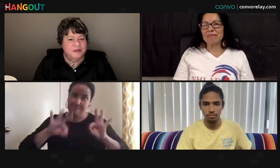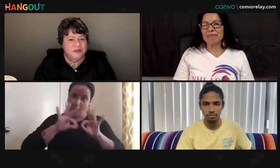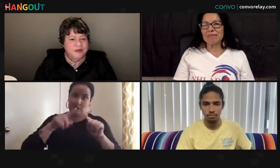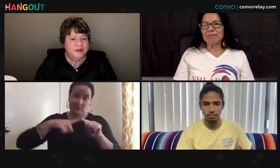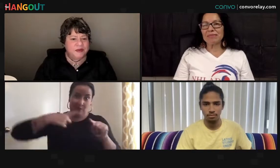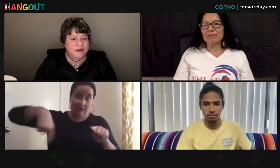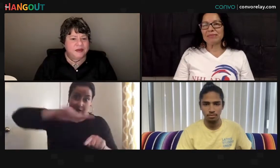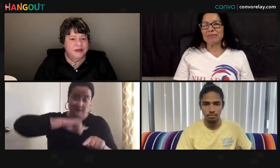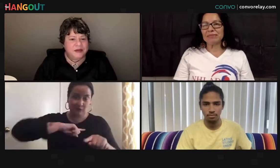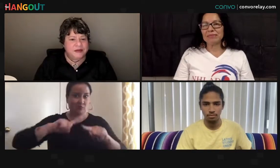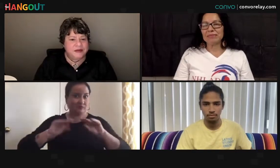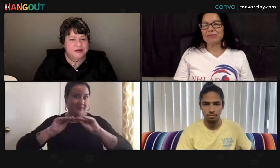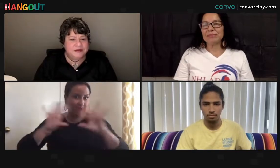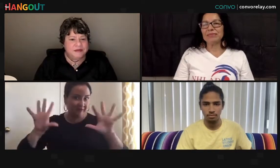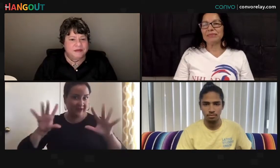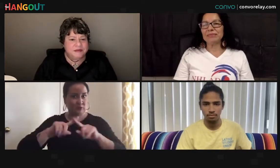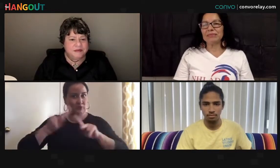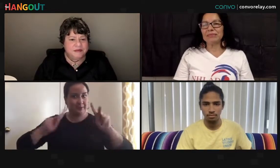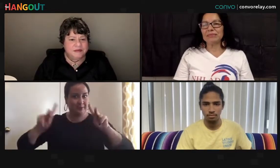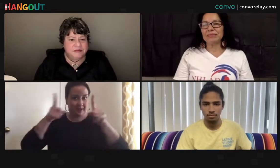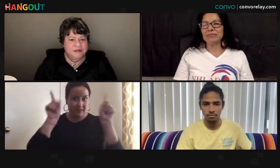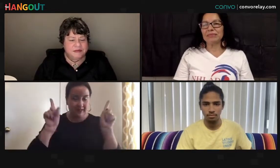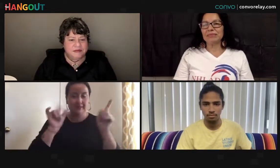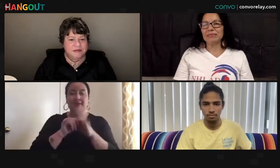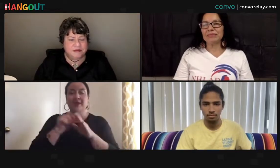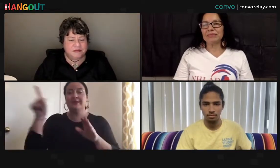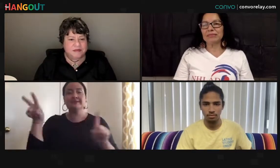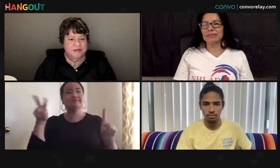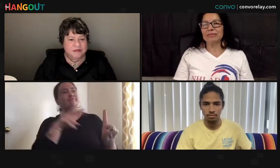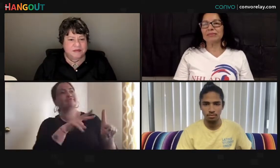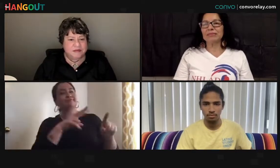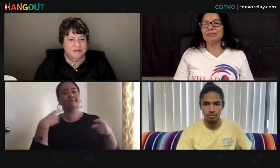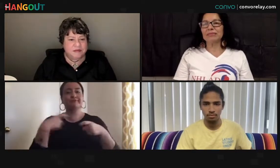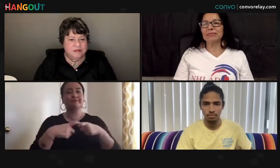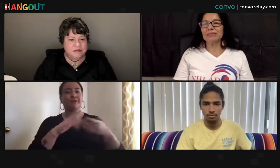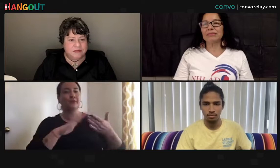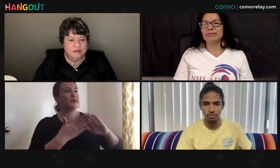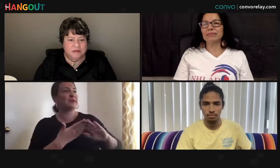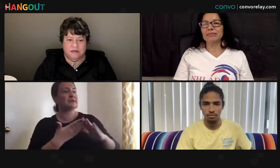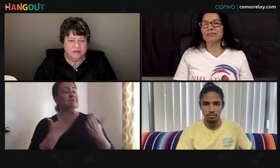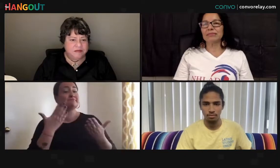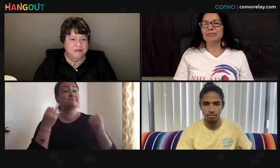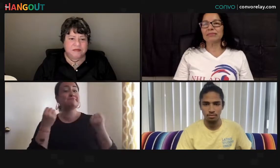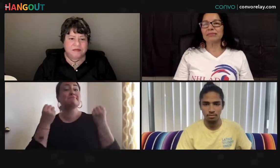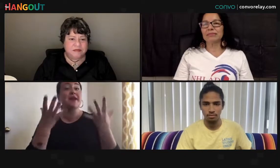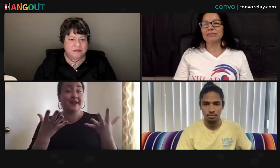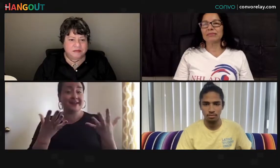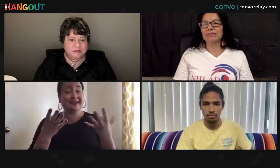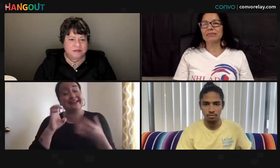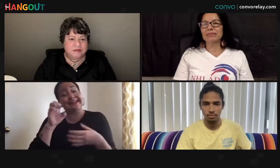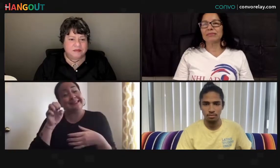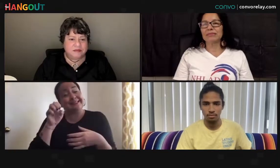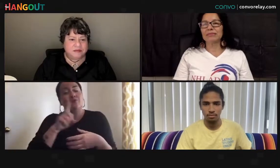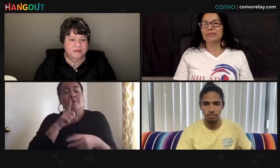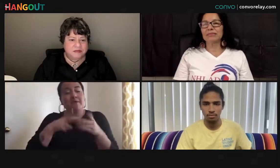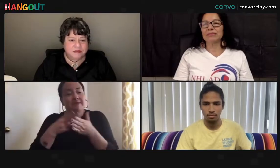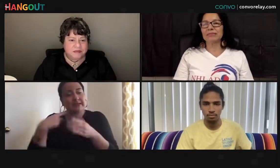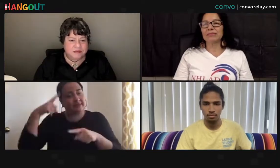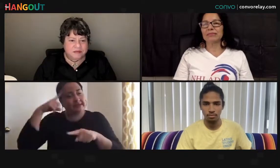know that's important to all of us to clarify to people out there is when they see the Hispanic community,